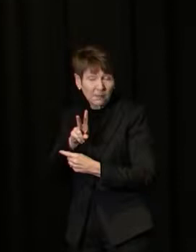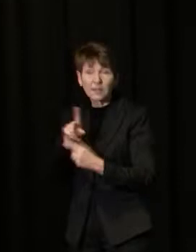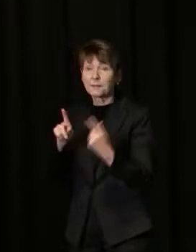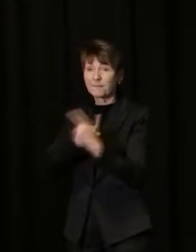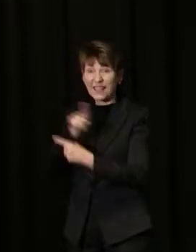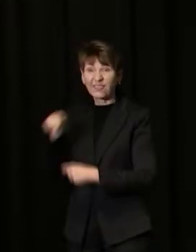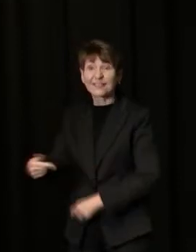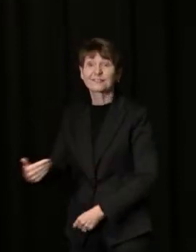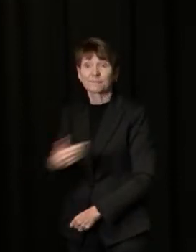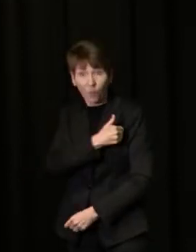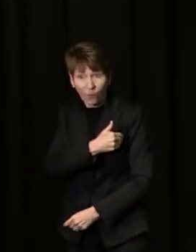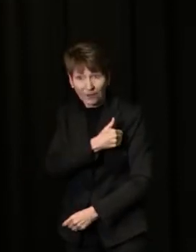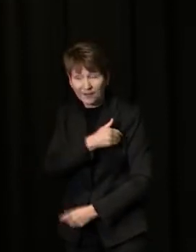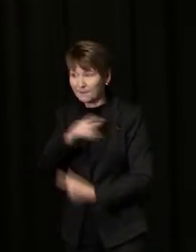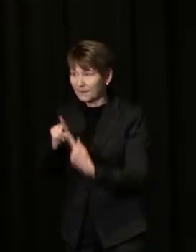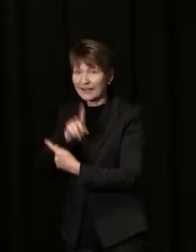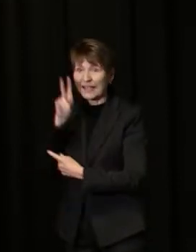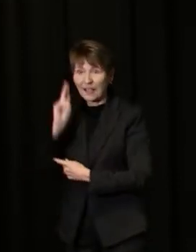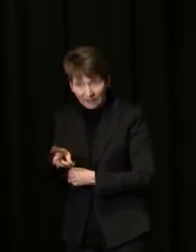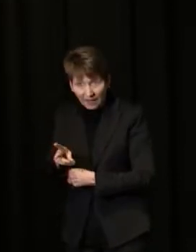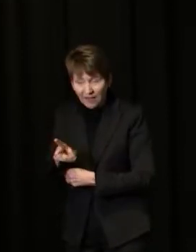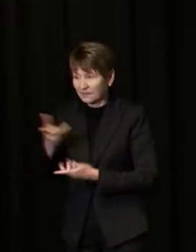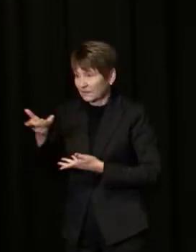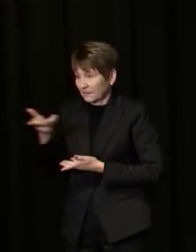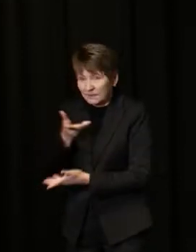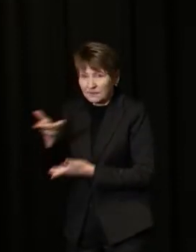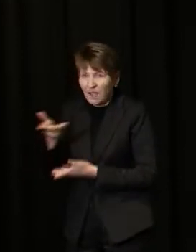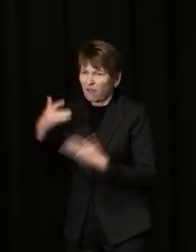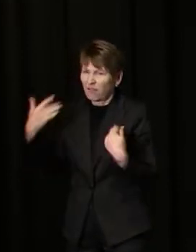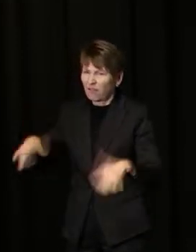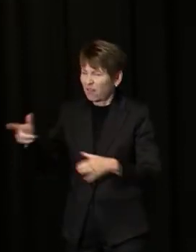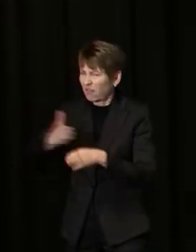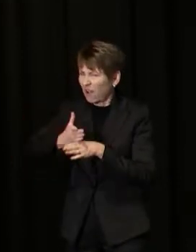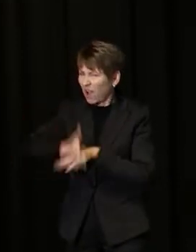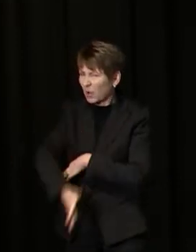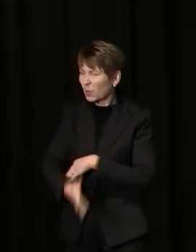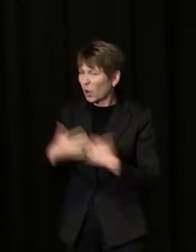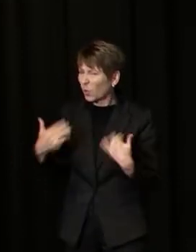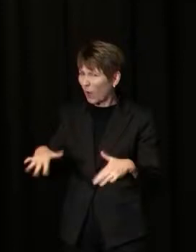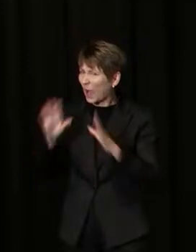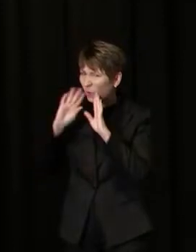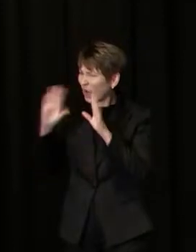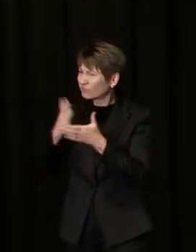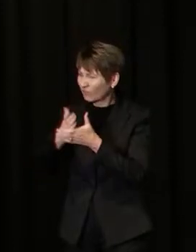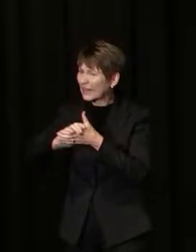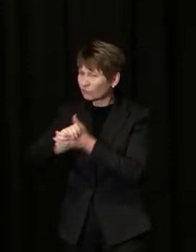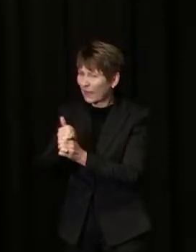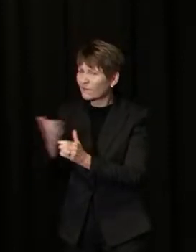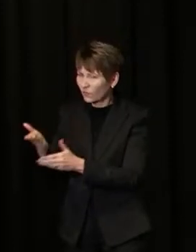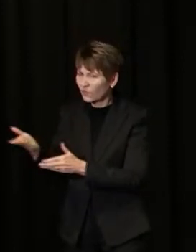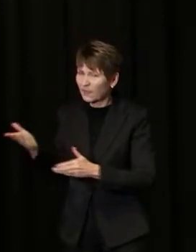part of it. They've done a fantastic job, and I'm deeply grateful to them. Is this something health orders, the state of emergency